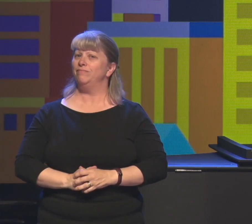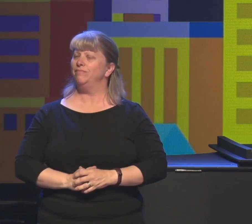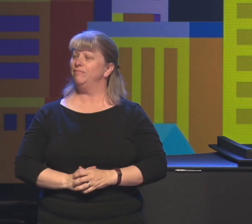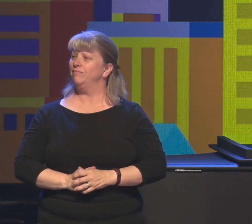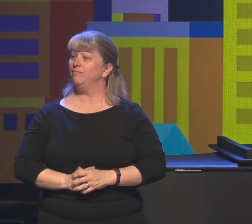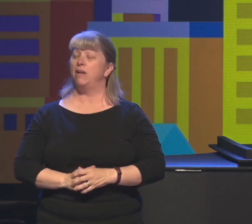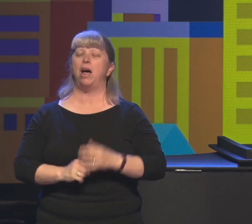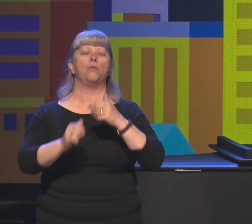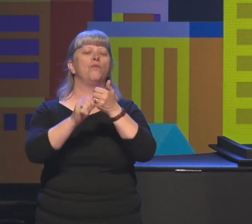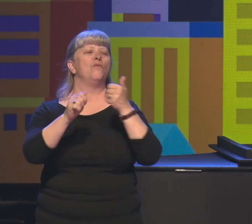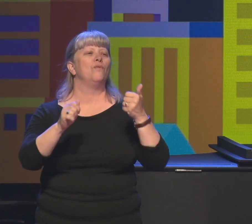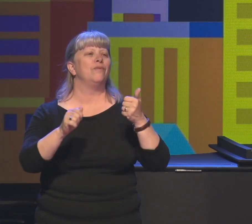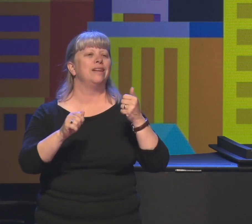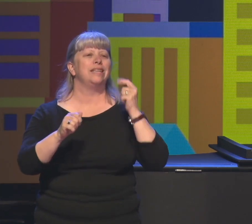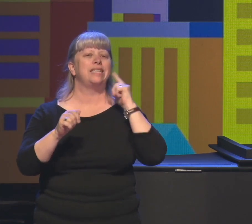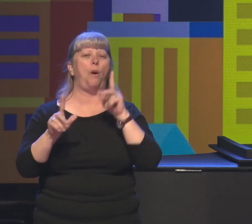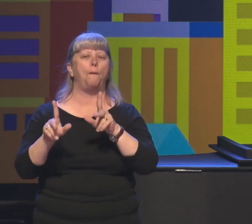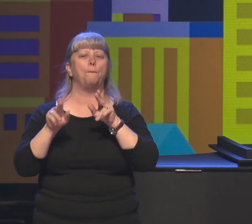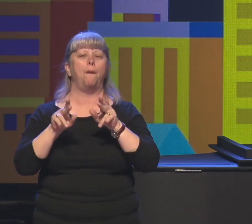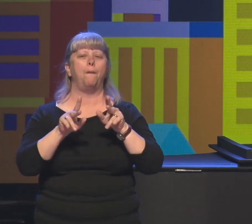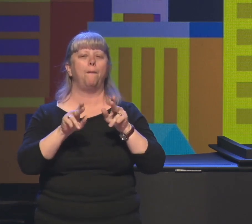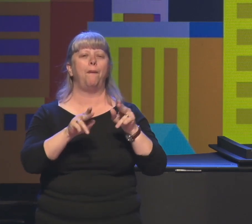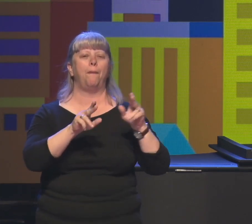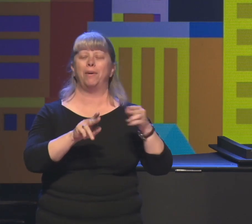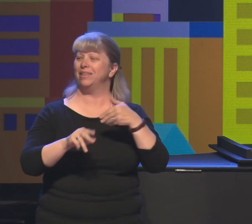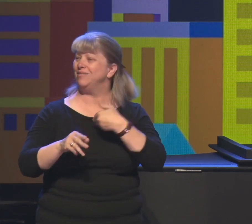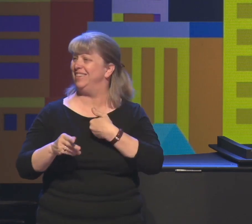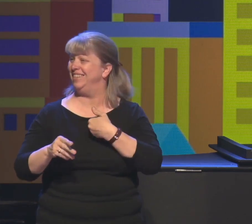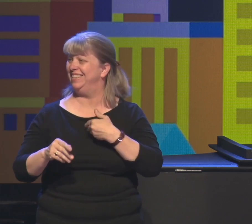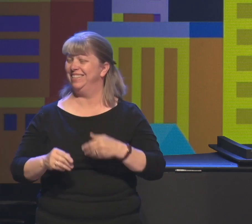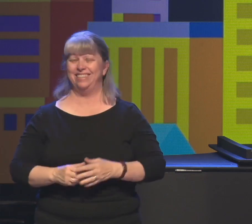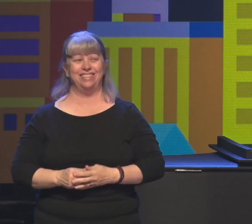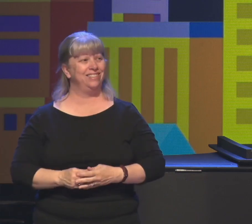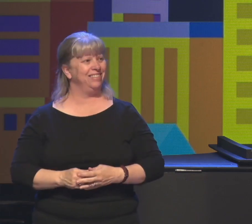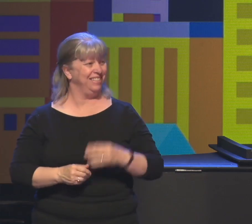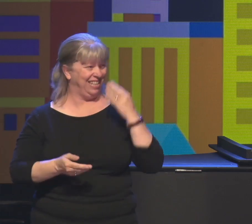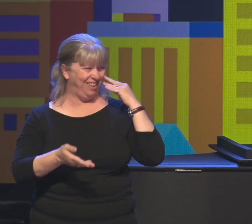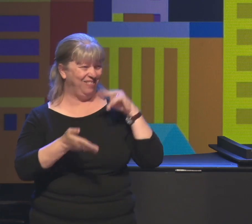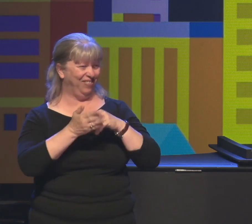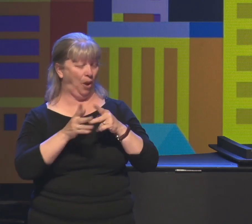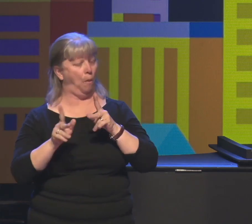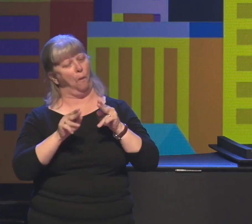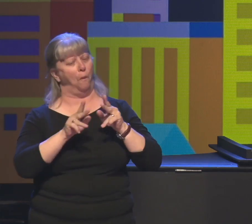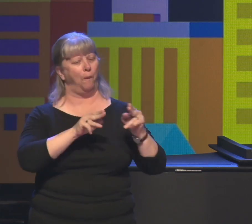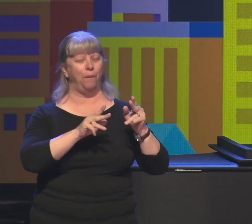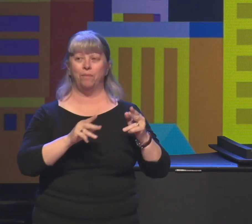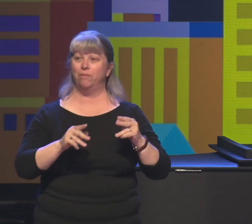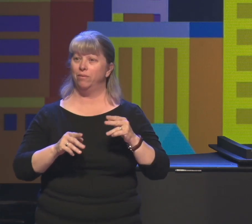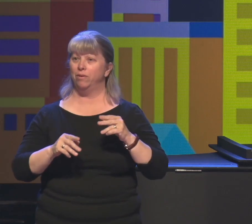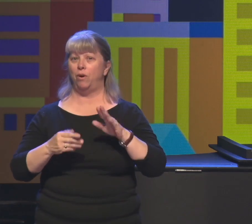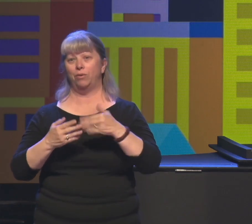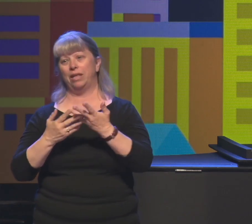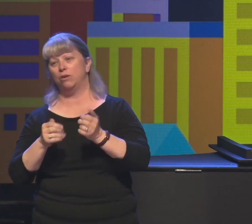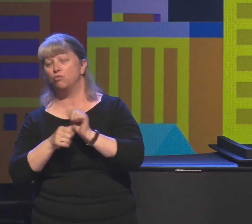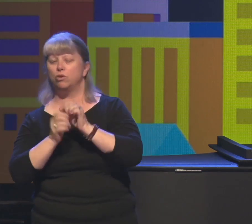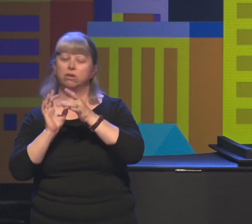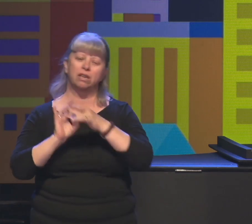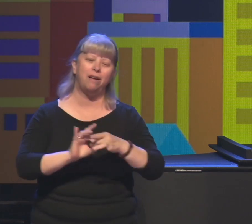I would avoid like soundbite spirituality. You know what that is. All things work